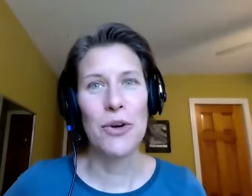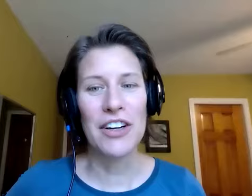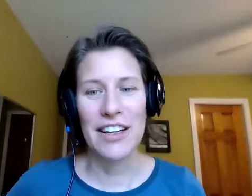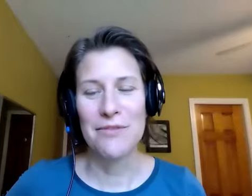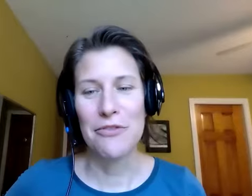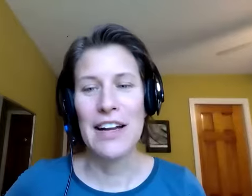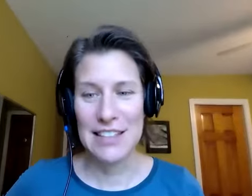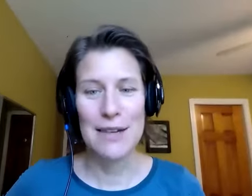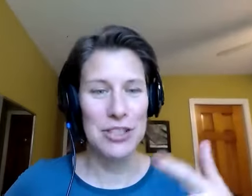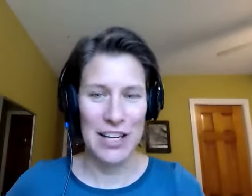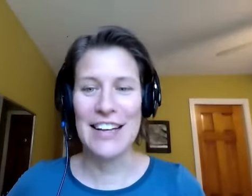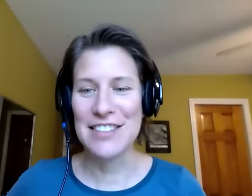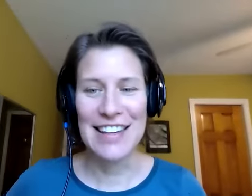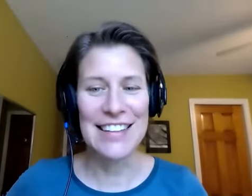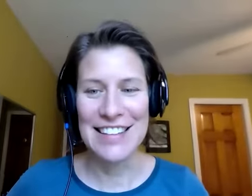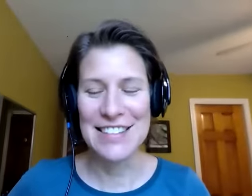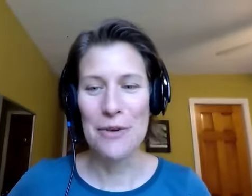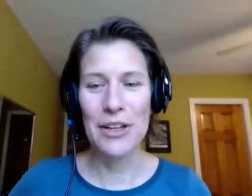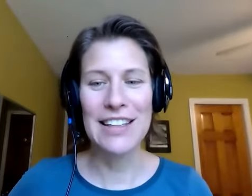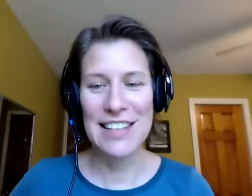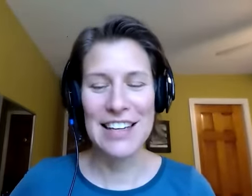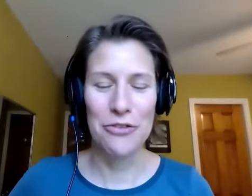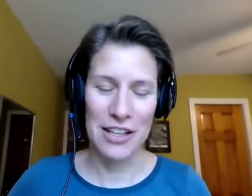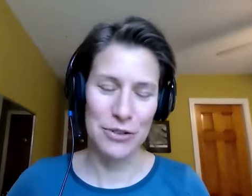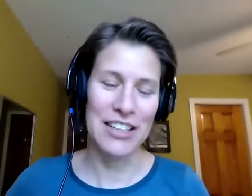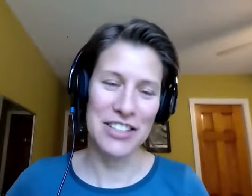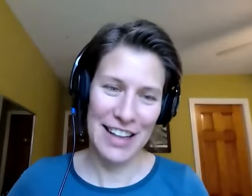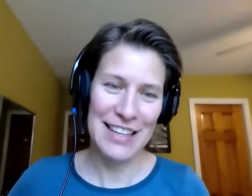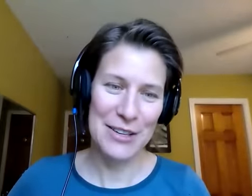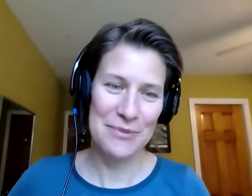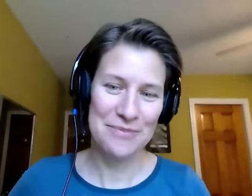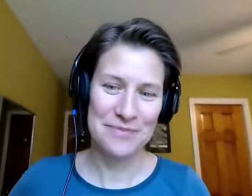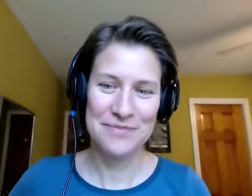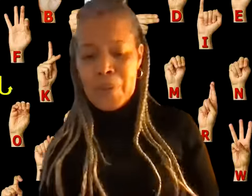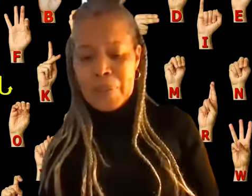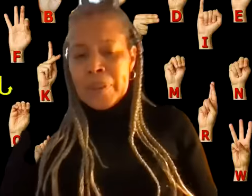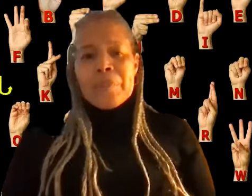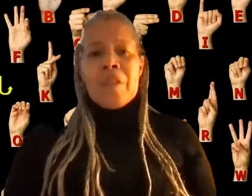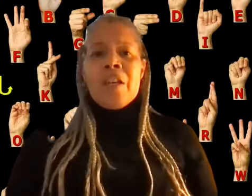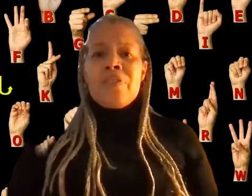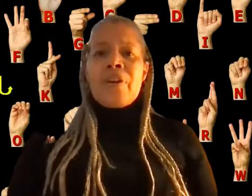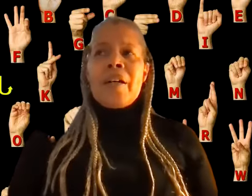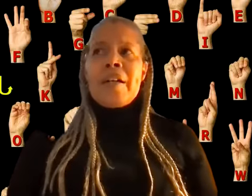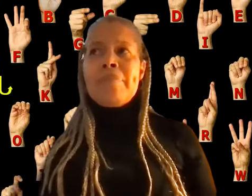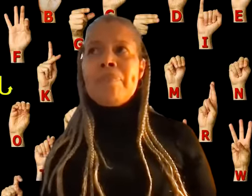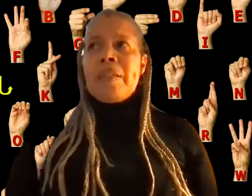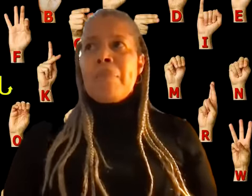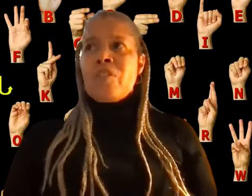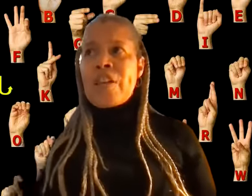we're going to find a time to chat just like this. So I'm really excited for the introduction. Thank you. Oh, you're quite welcome. So, um, let me just